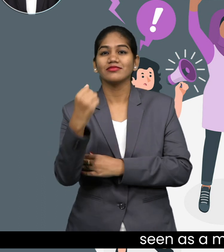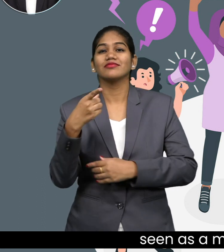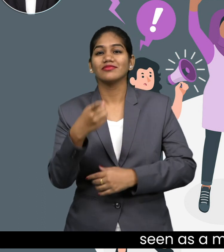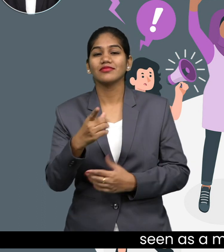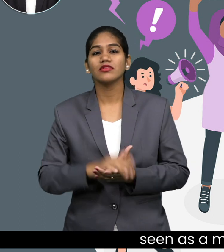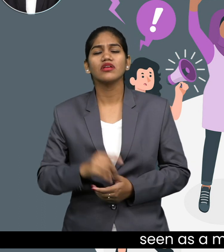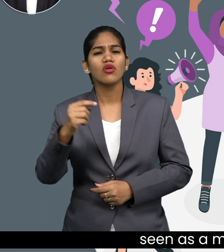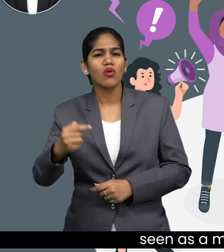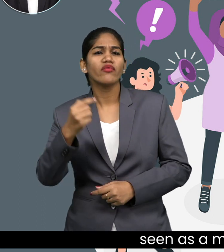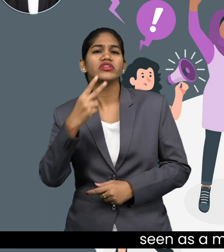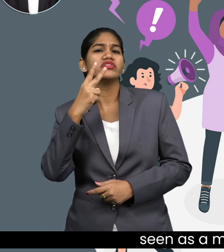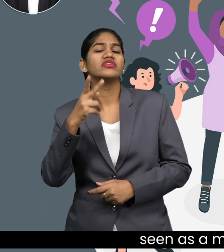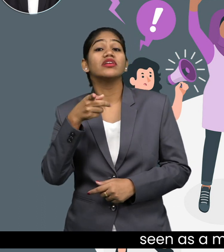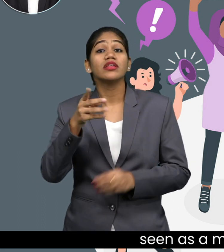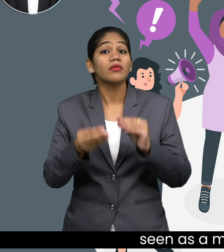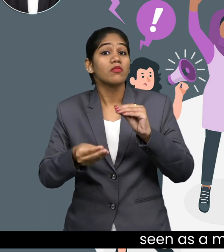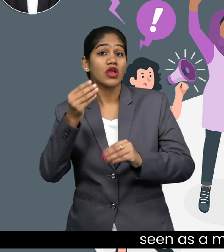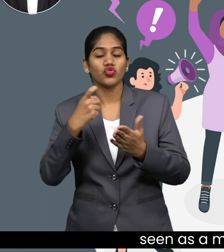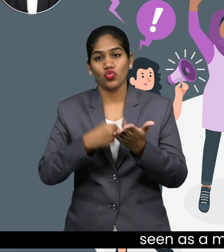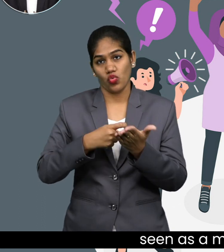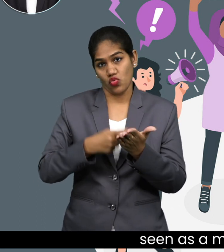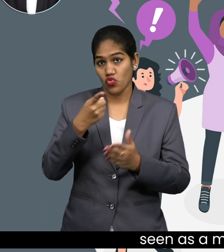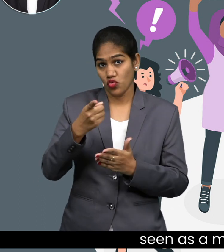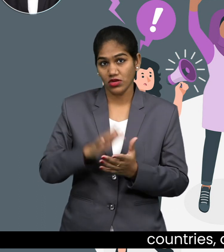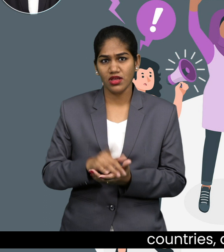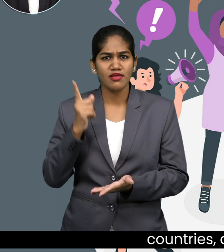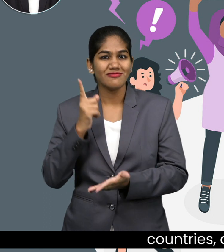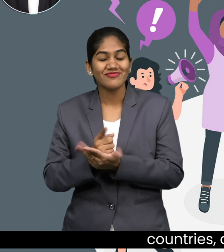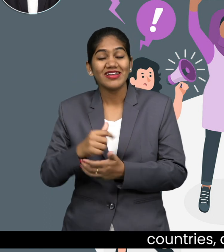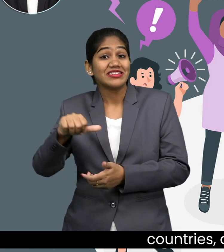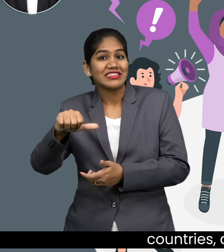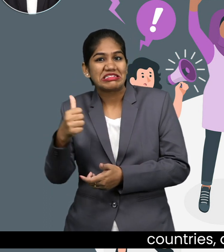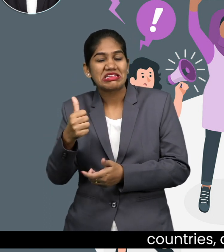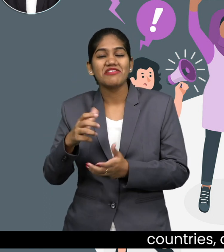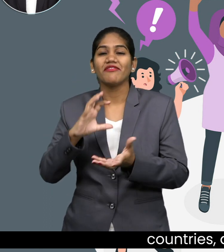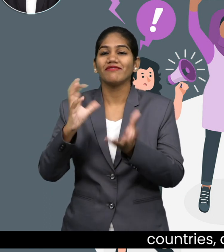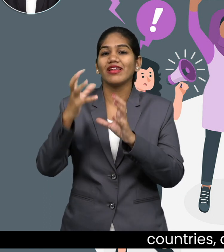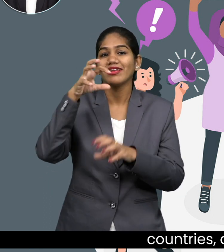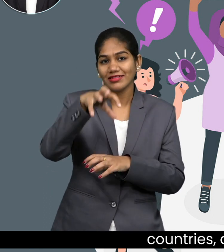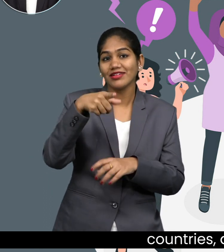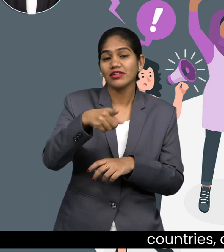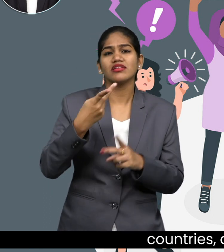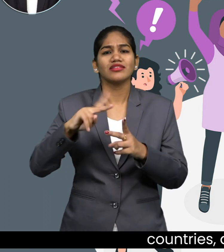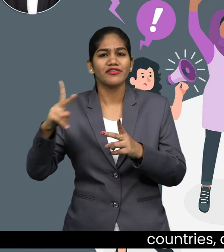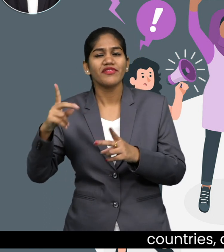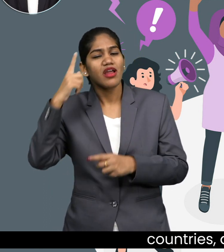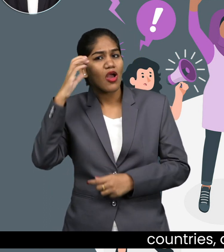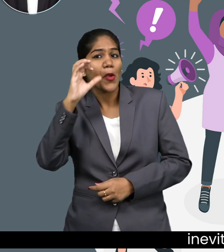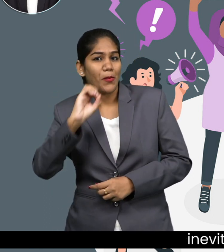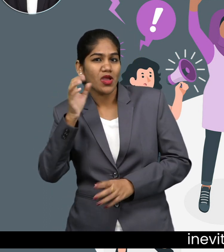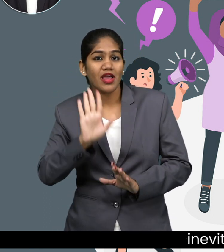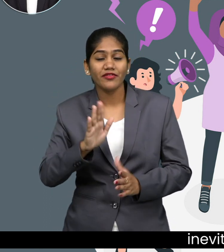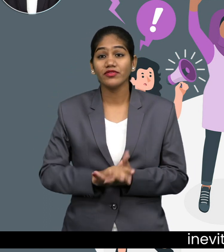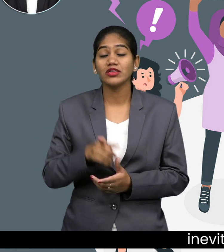seen as a majority rule. But in diverse countries, differences of opinion are